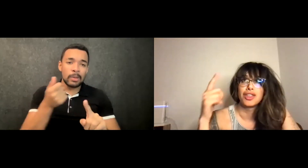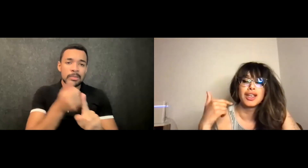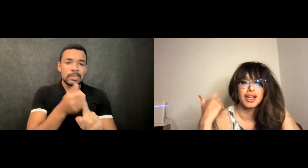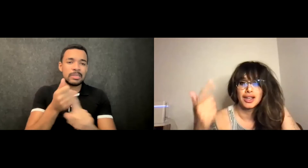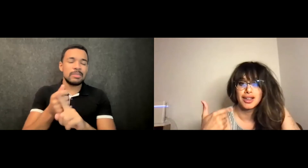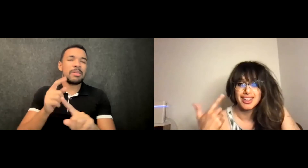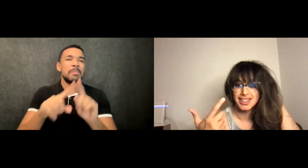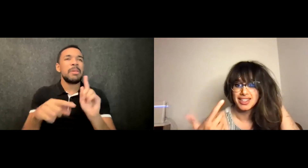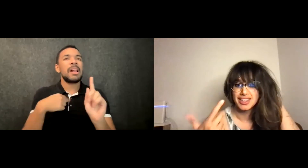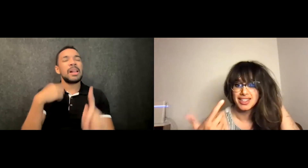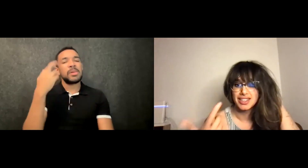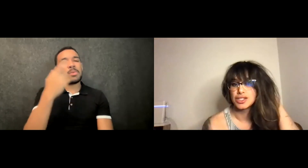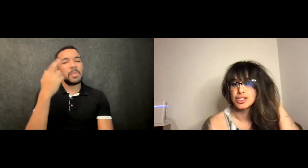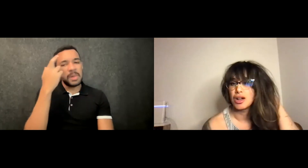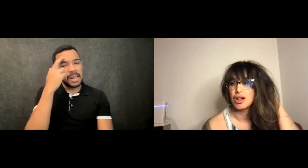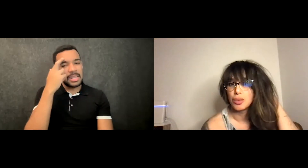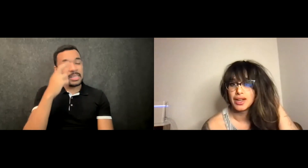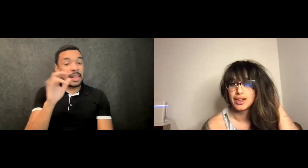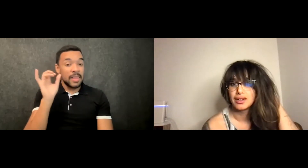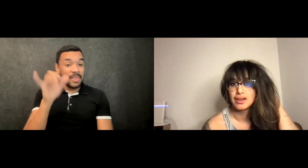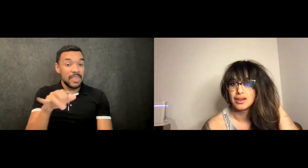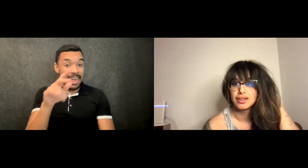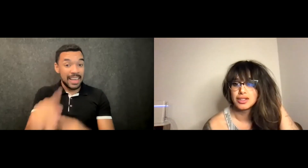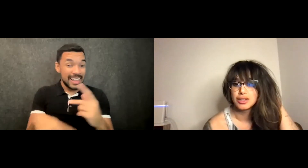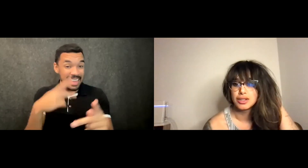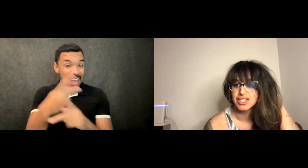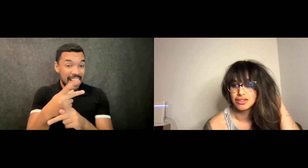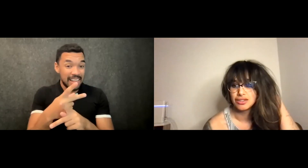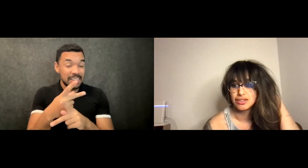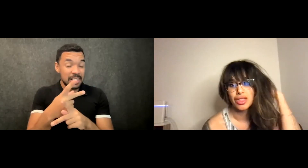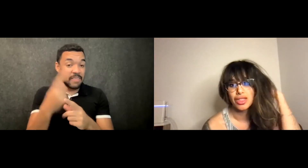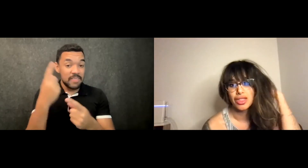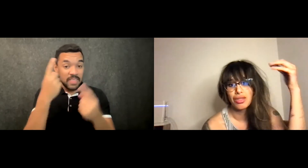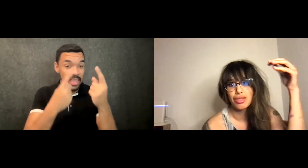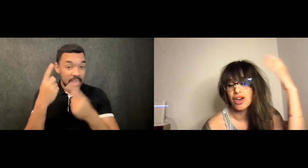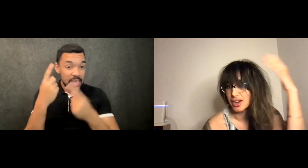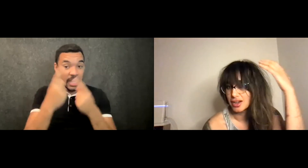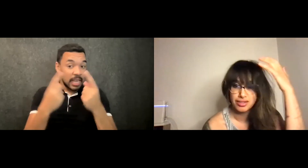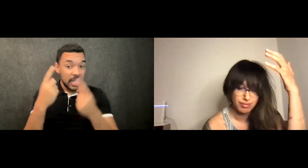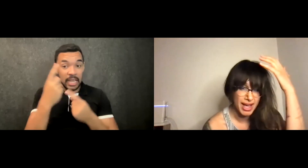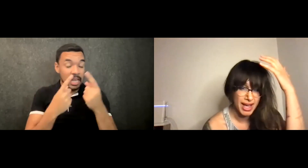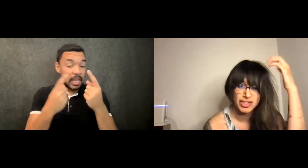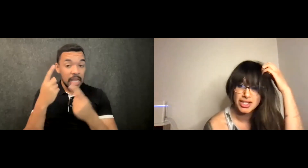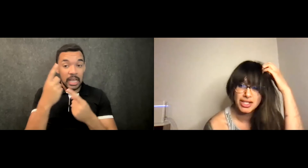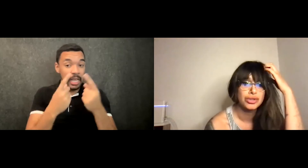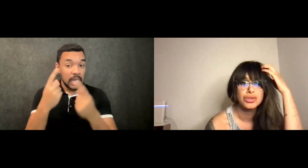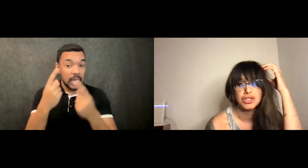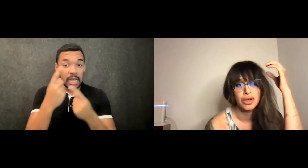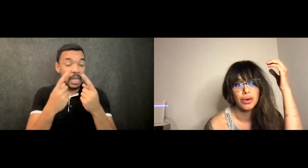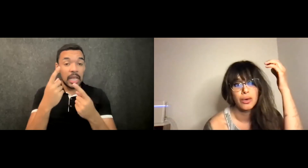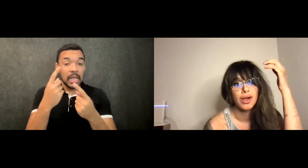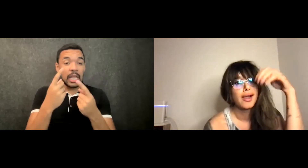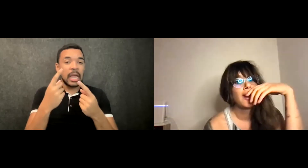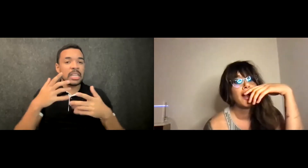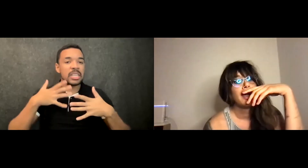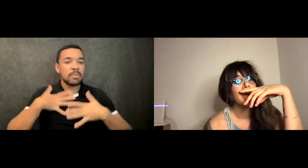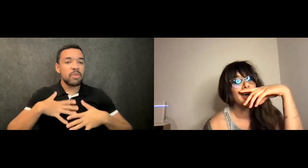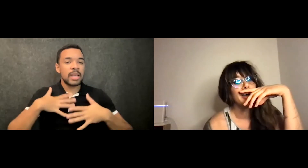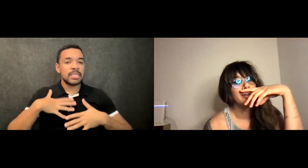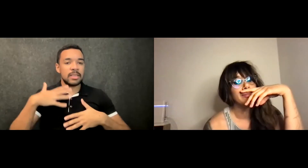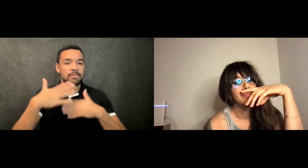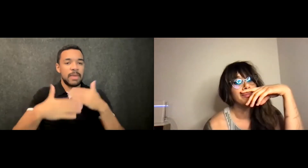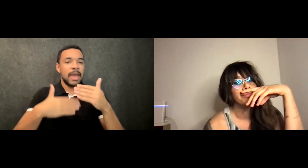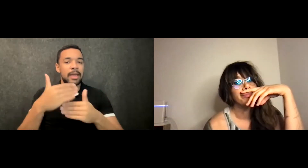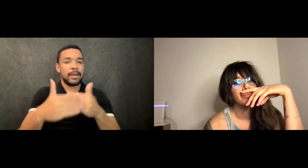of thinking is also what depressive thought patterns can do. So,